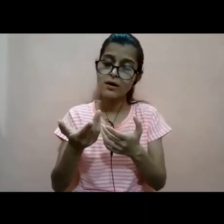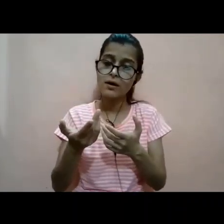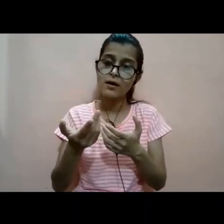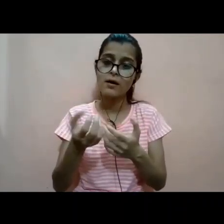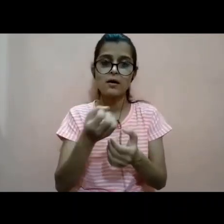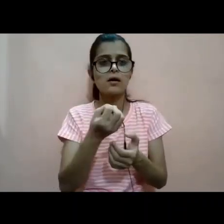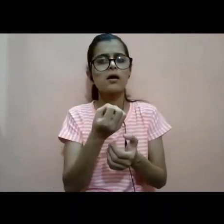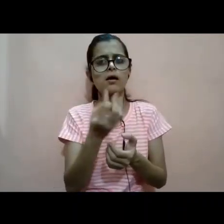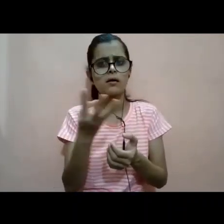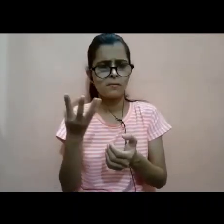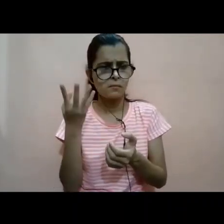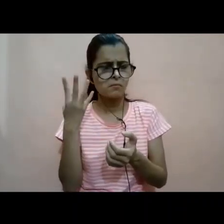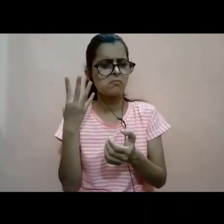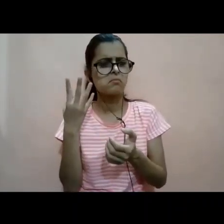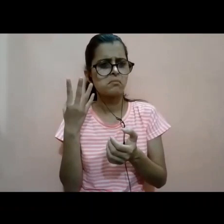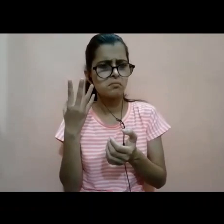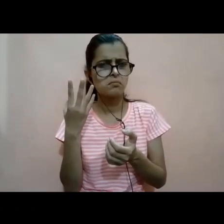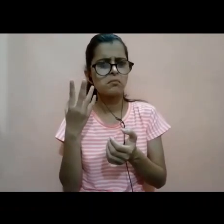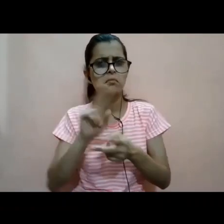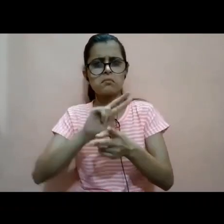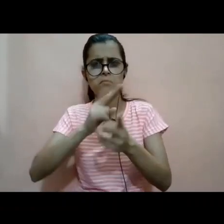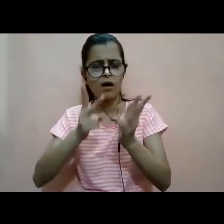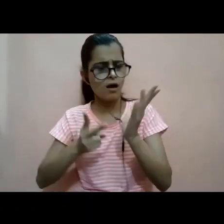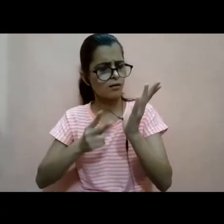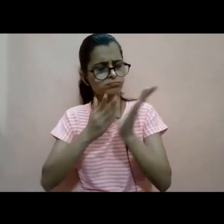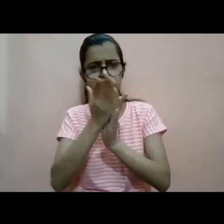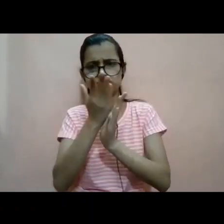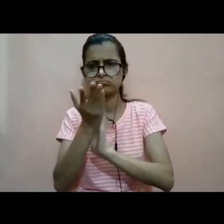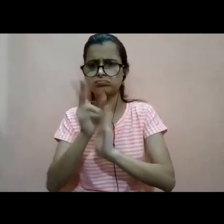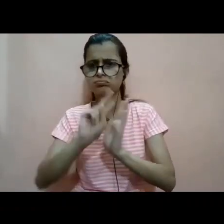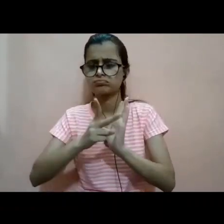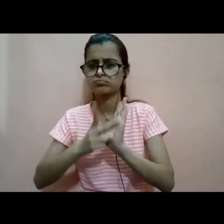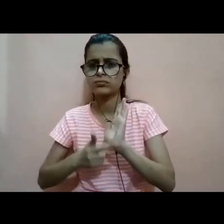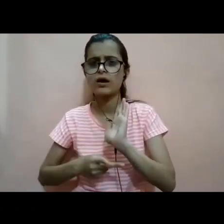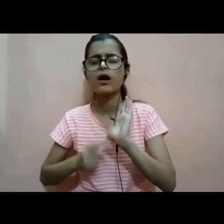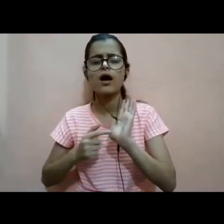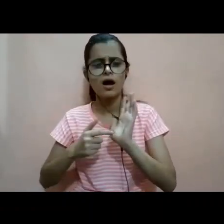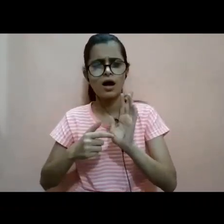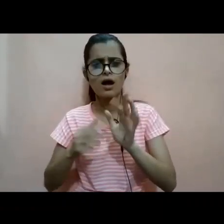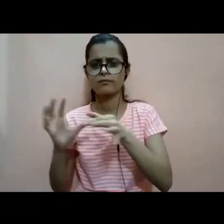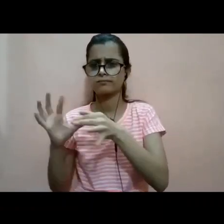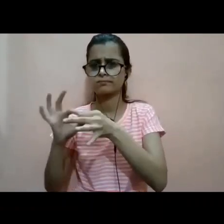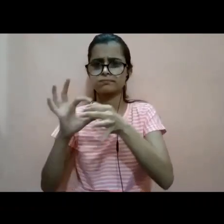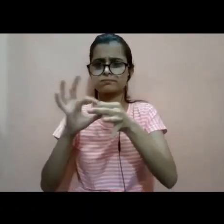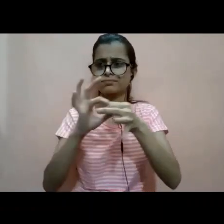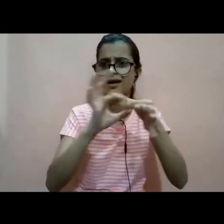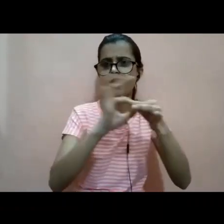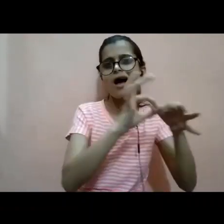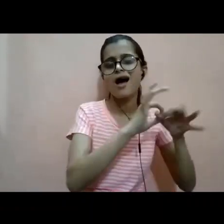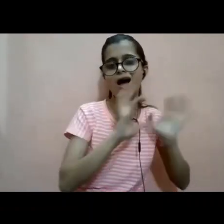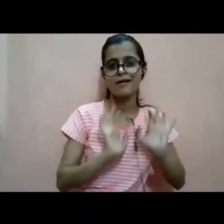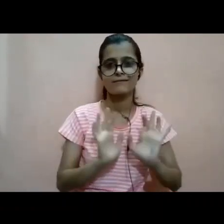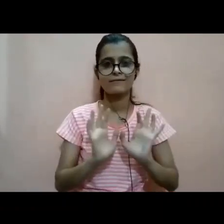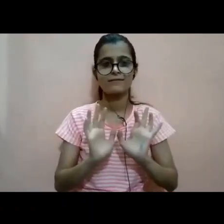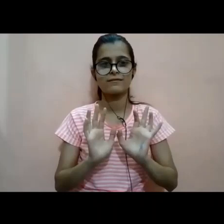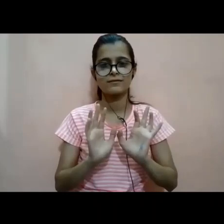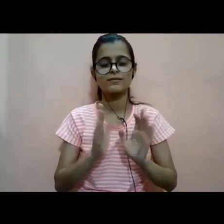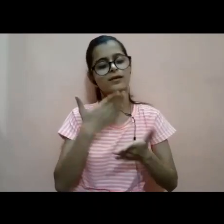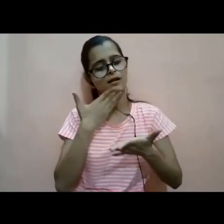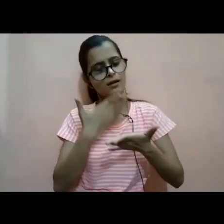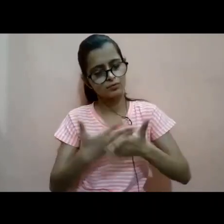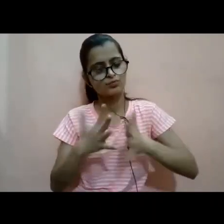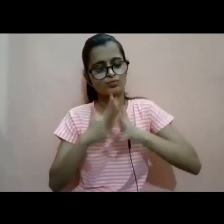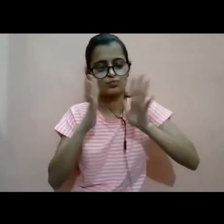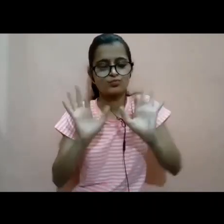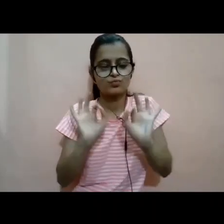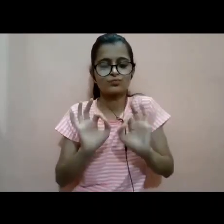of things different from the way one asks, how is one related to how one belongs. So thank you for that,